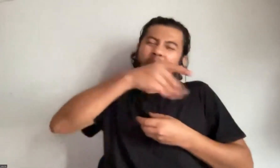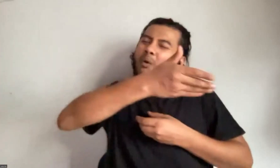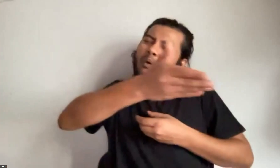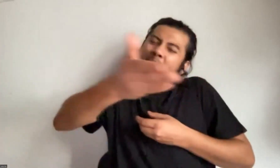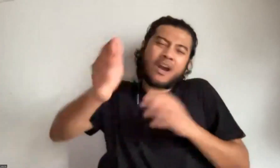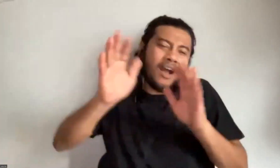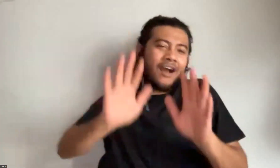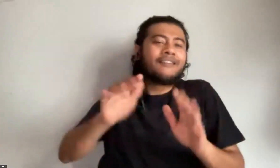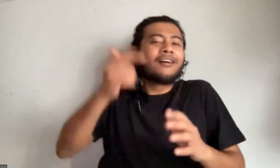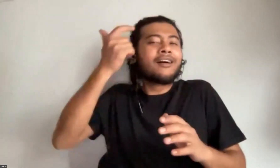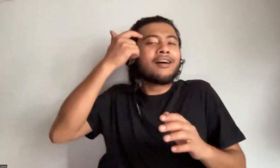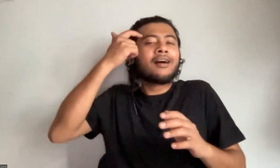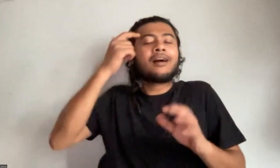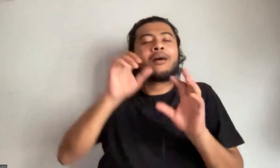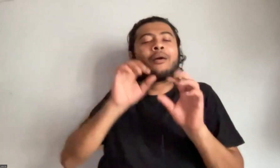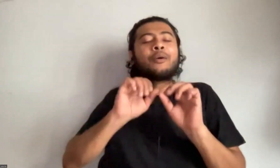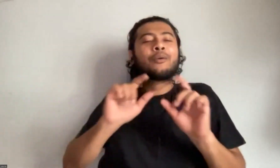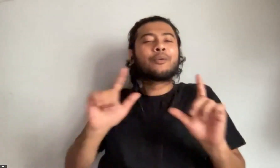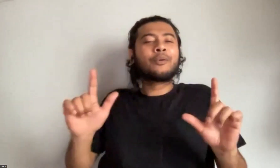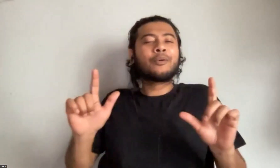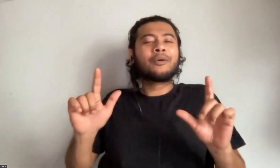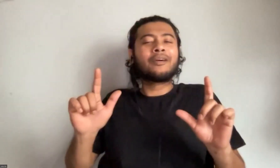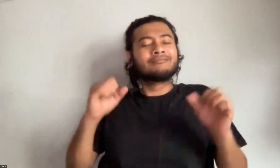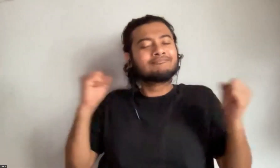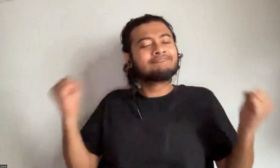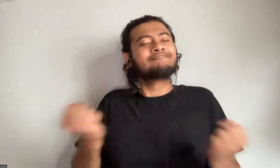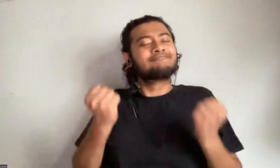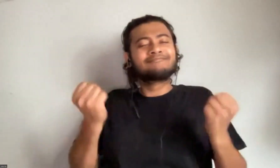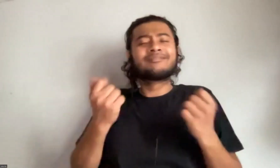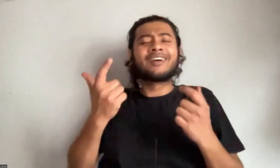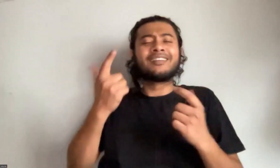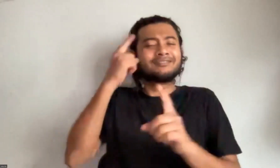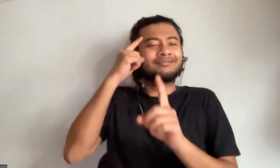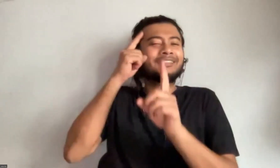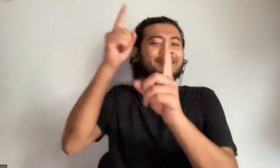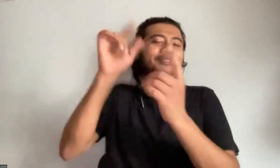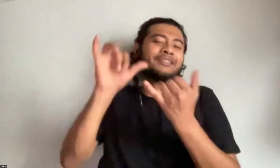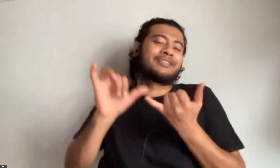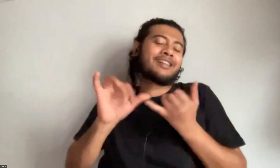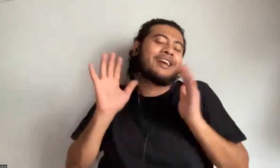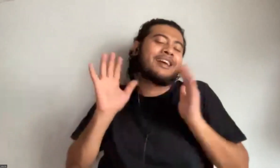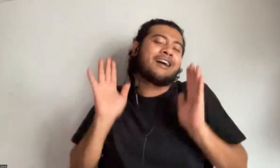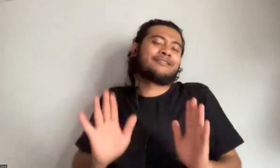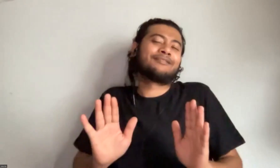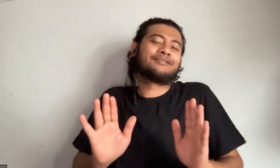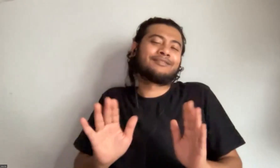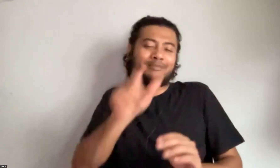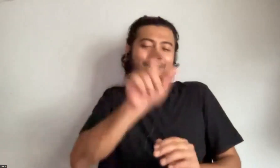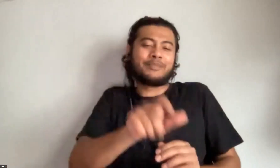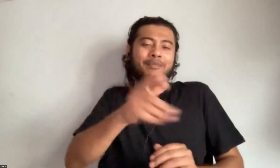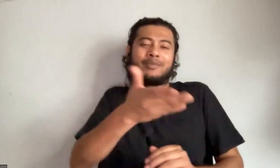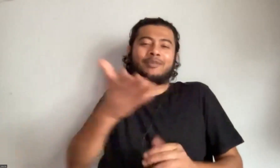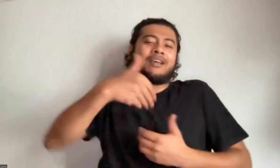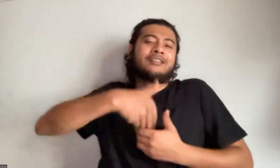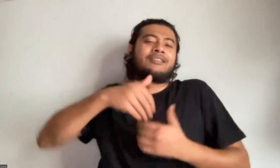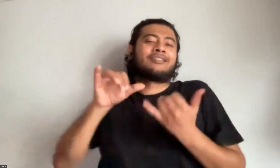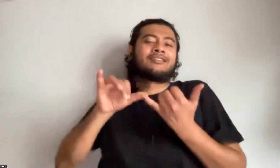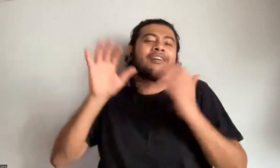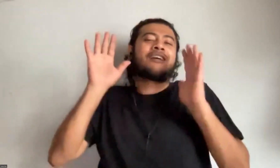And all the above processes, whatever 3 points that I've given, all the above process starts when we